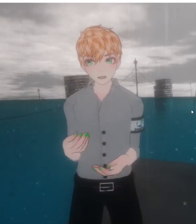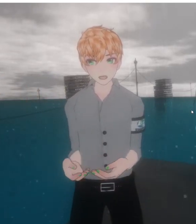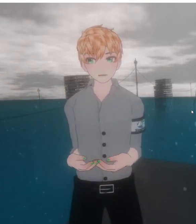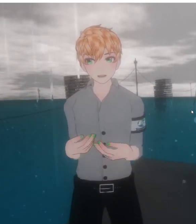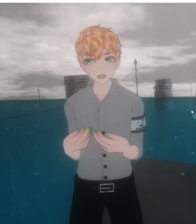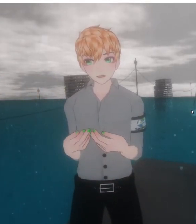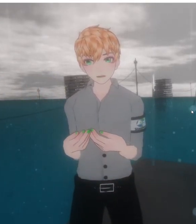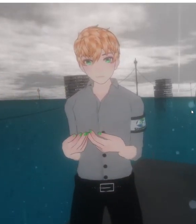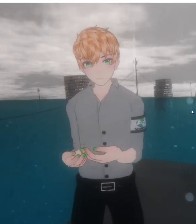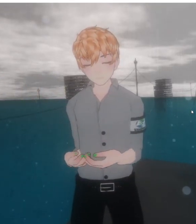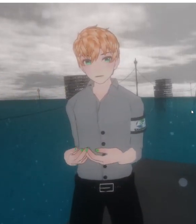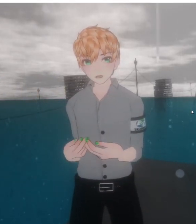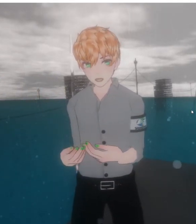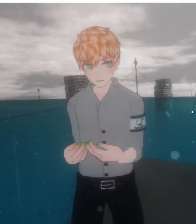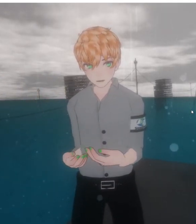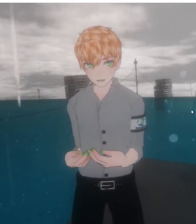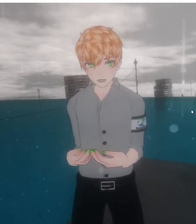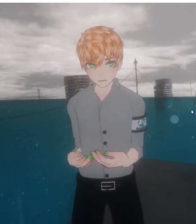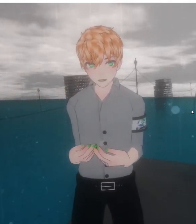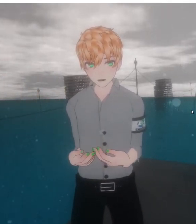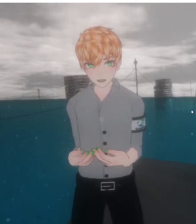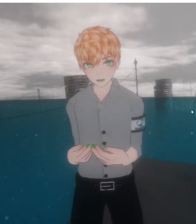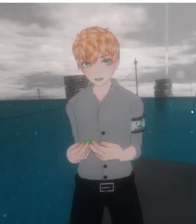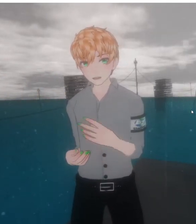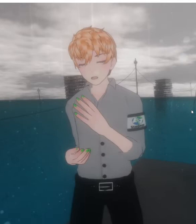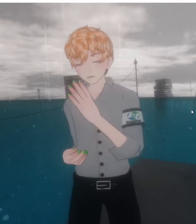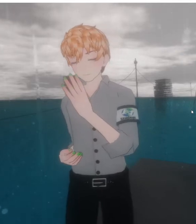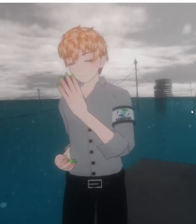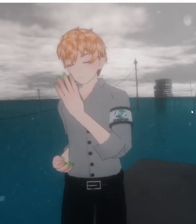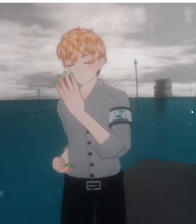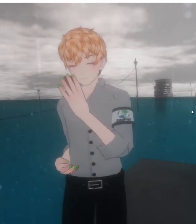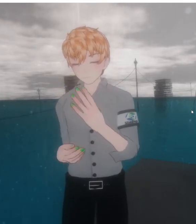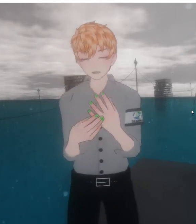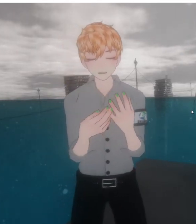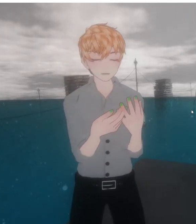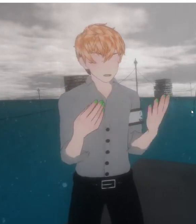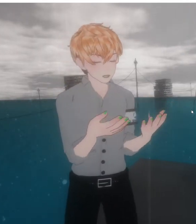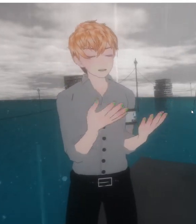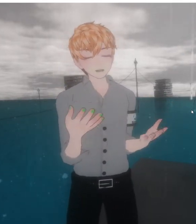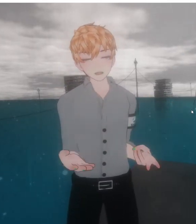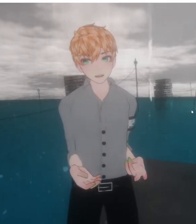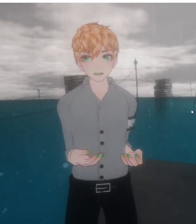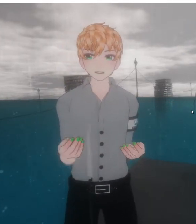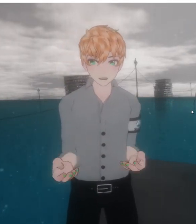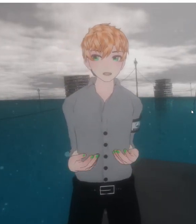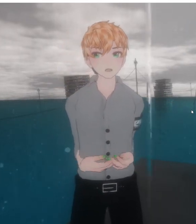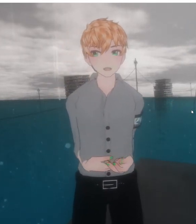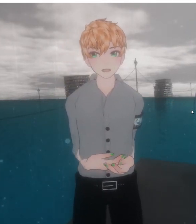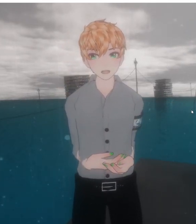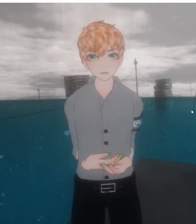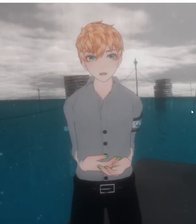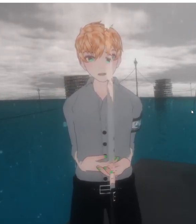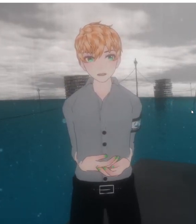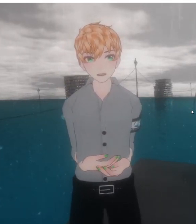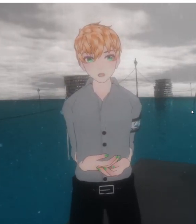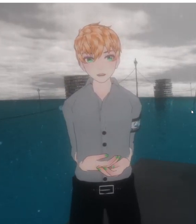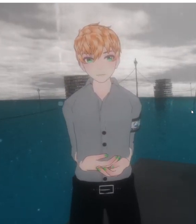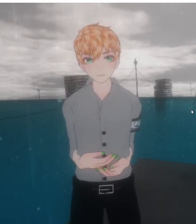cannot form a strong emotional connection with. It's impossible to actually become emotionally involved in